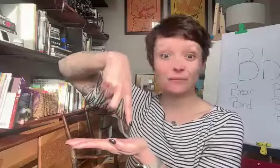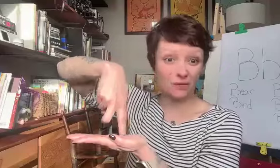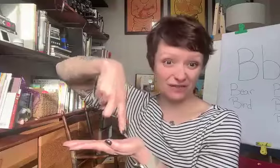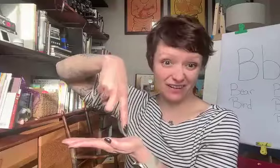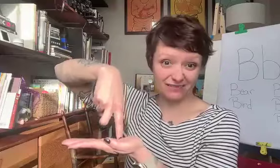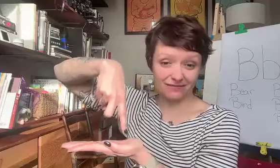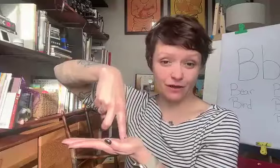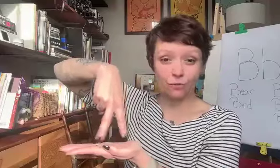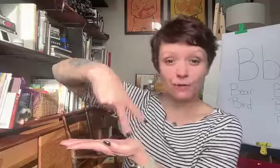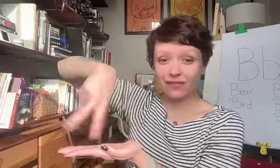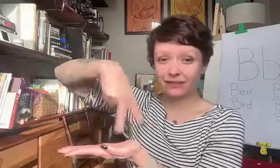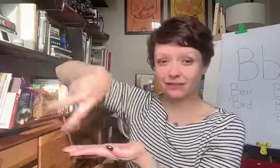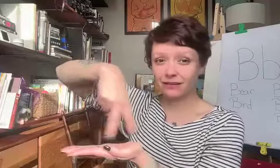Jumping on one foot. What about this?